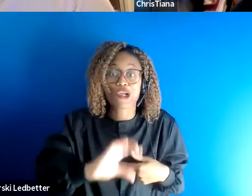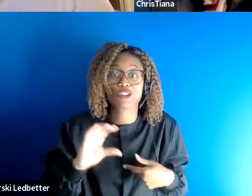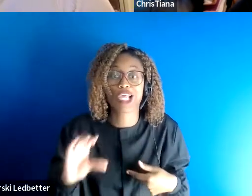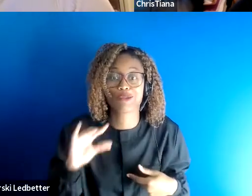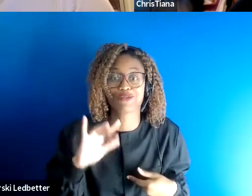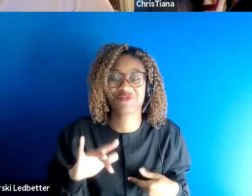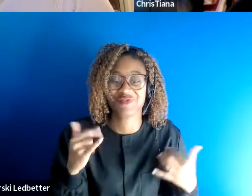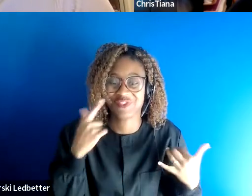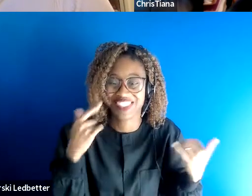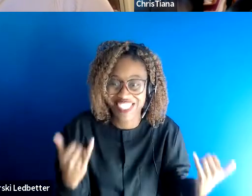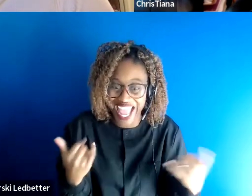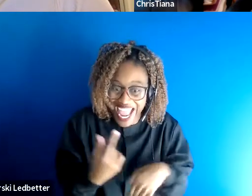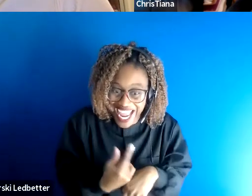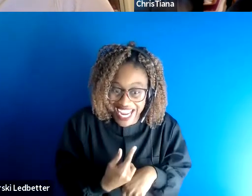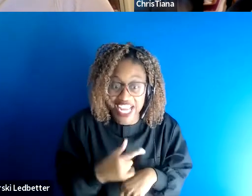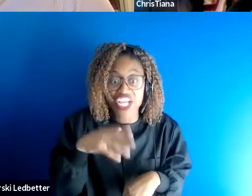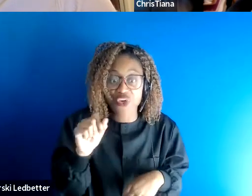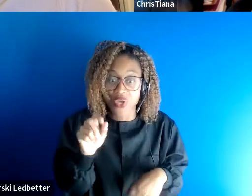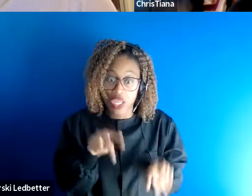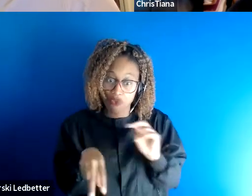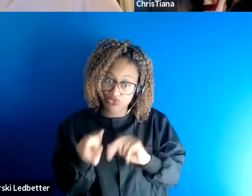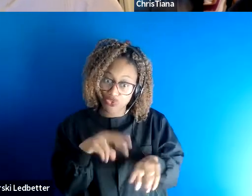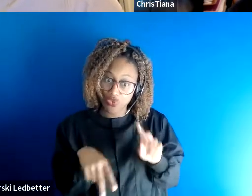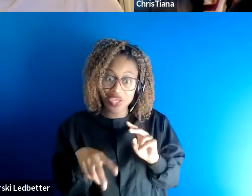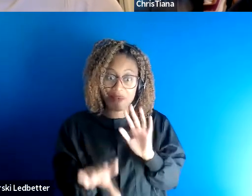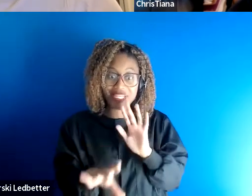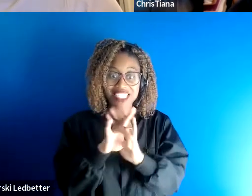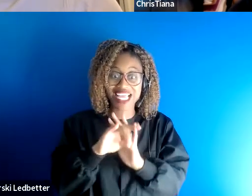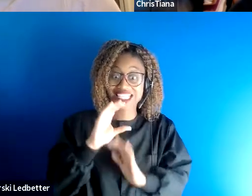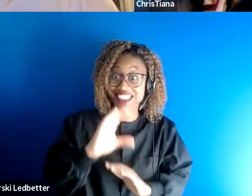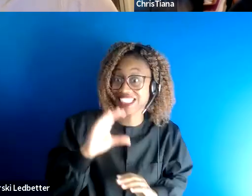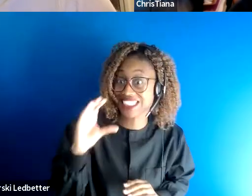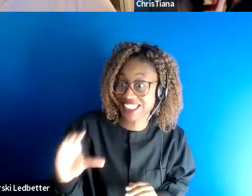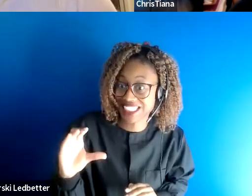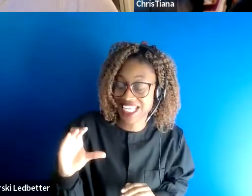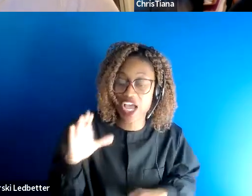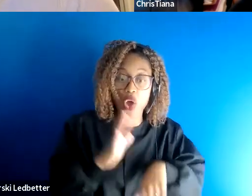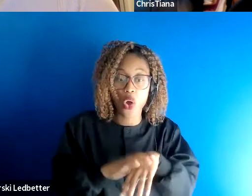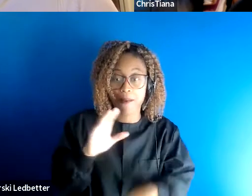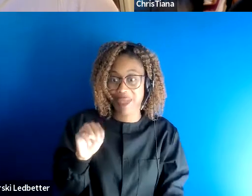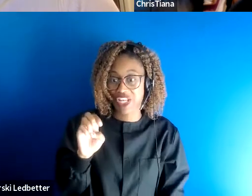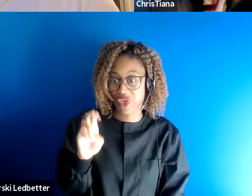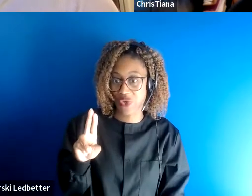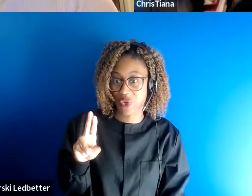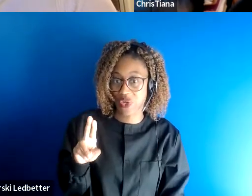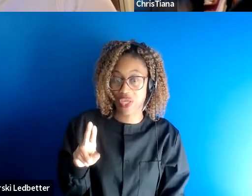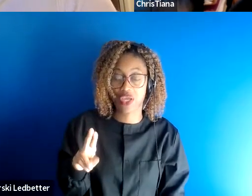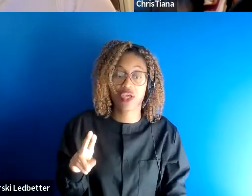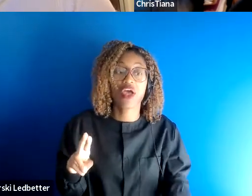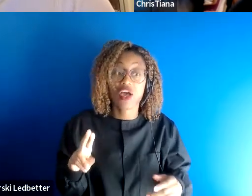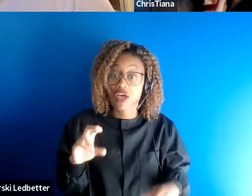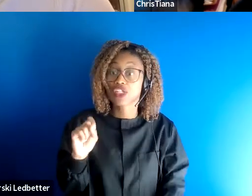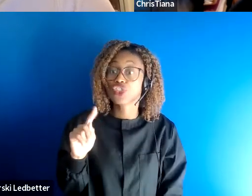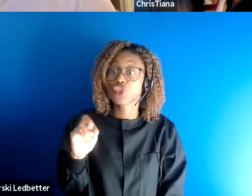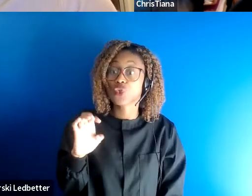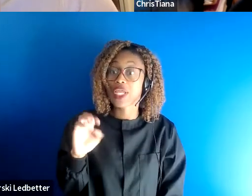for today's session. You can view the captioning by selecting the CC tab on the menu bar. Stream text is also available